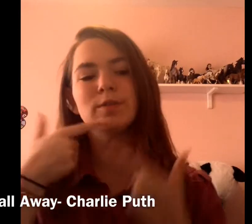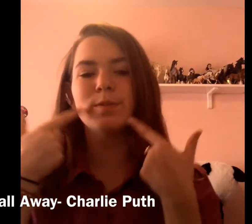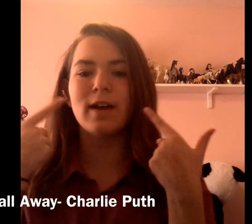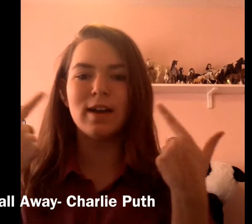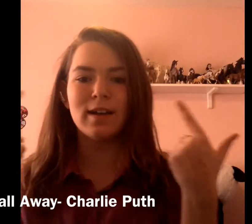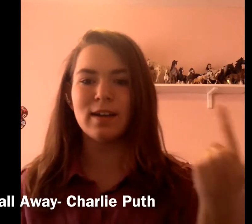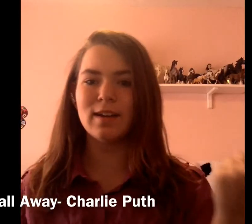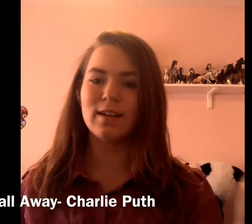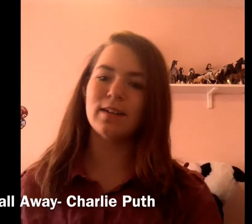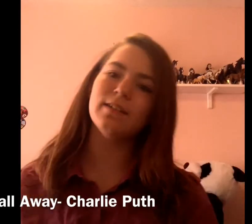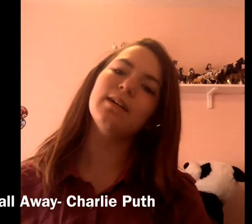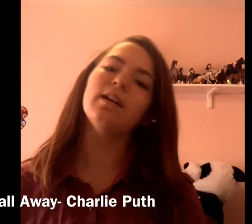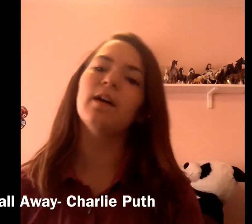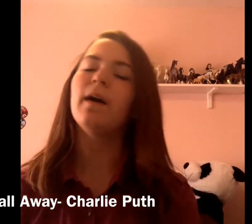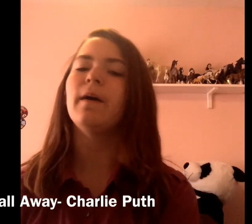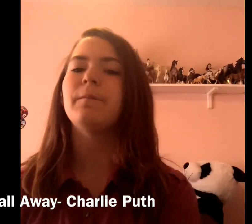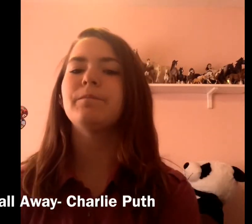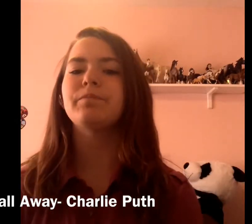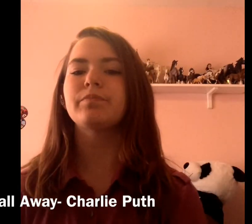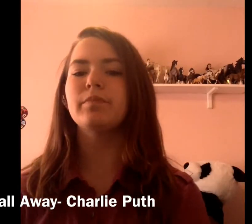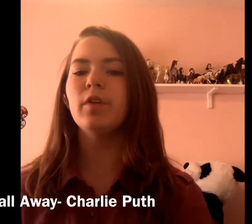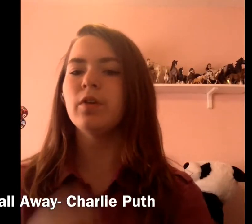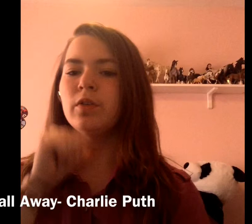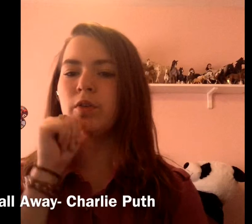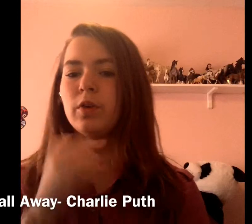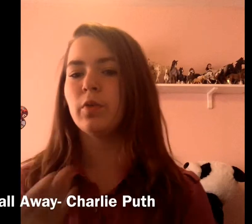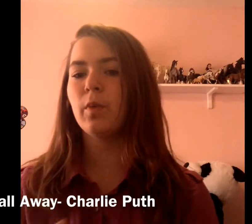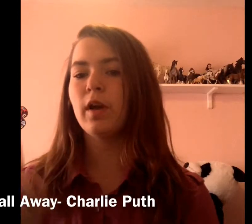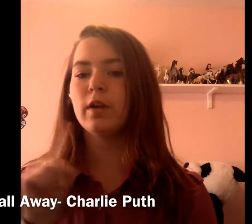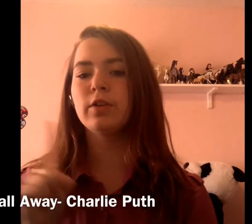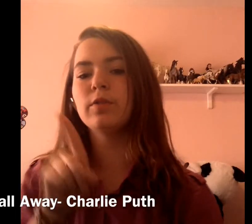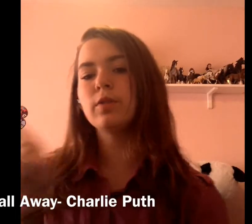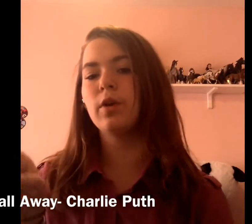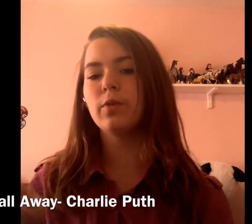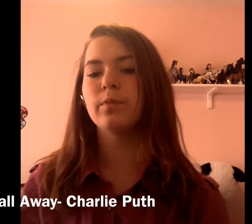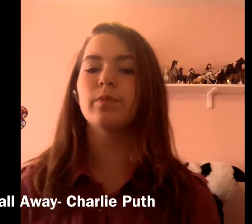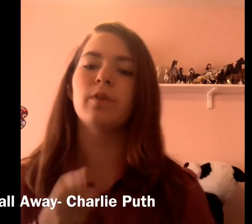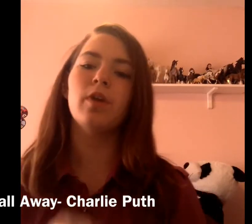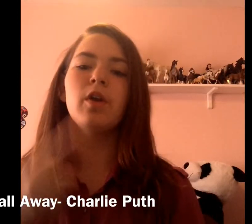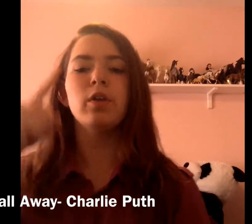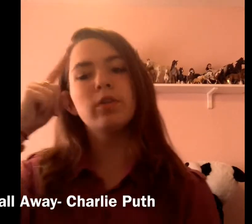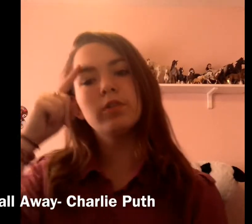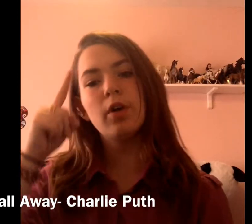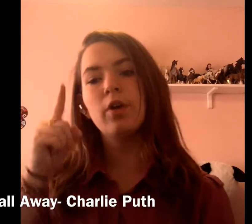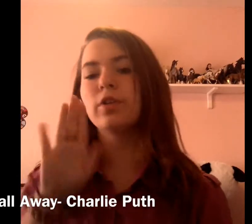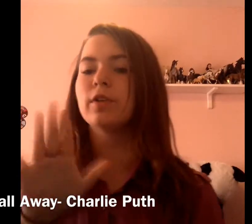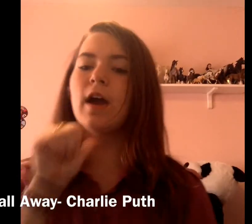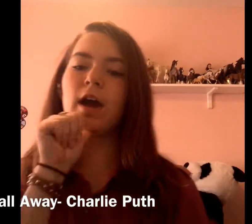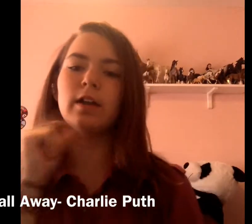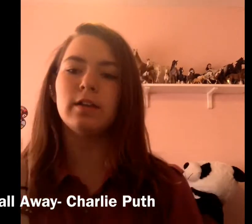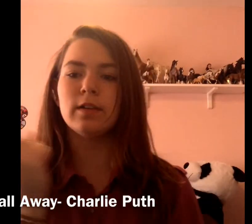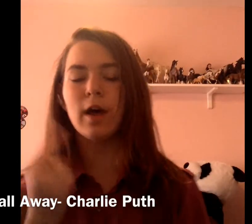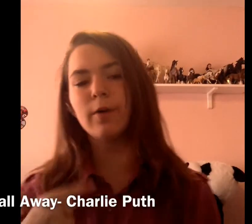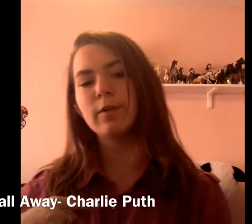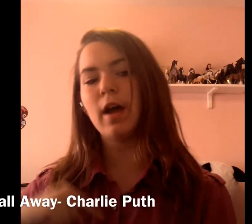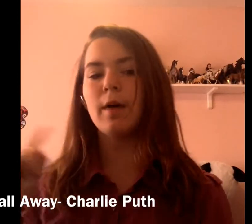smile No matter where you go You know you're not alone I'm